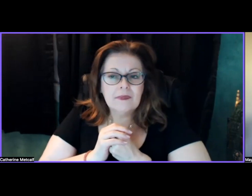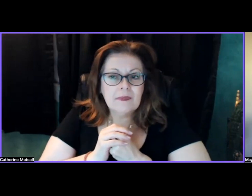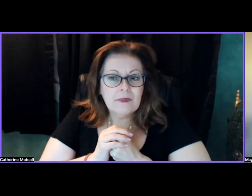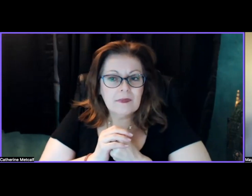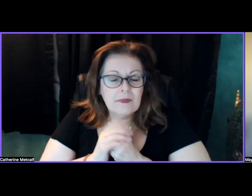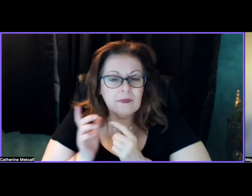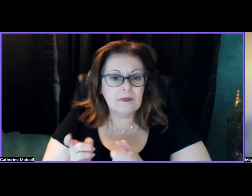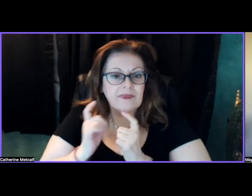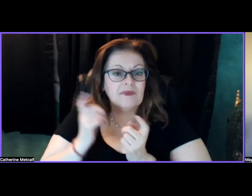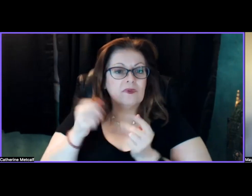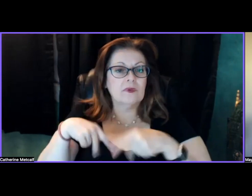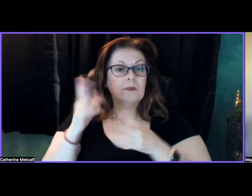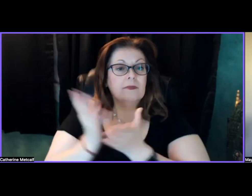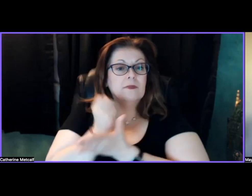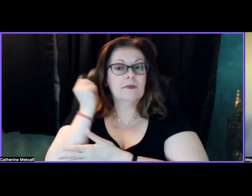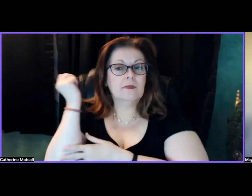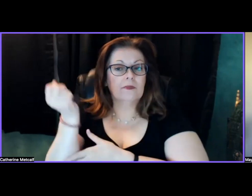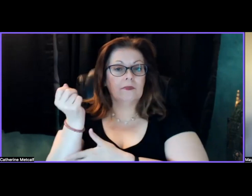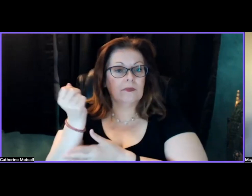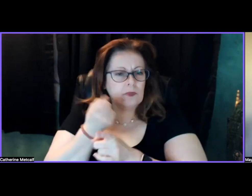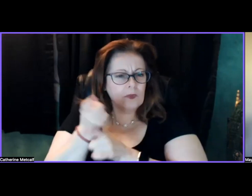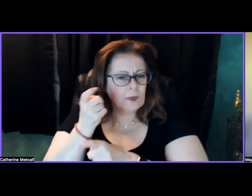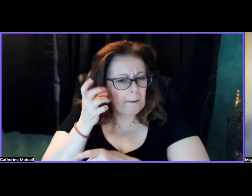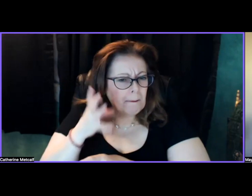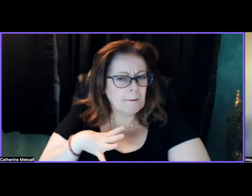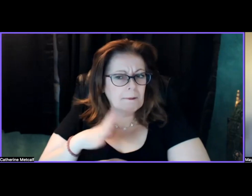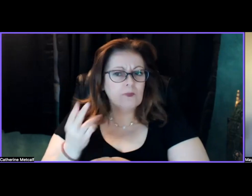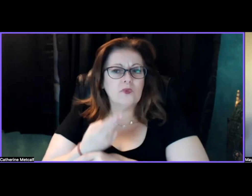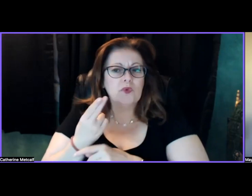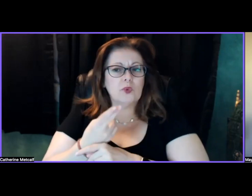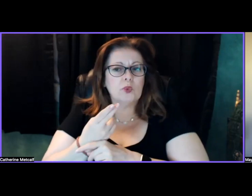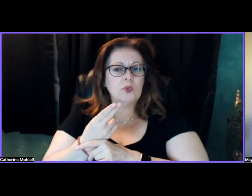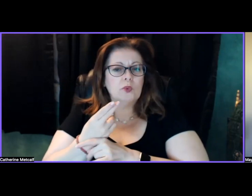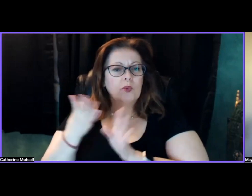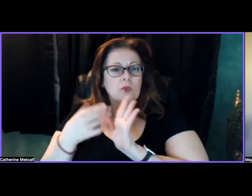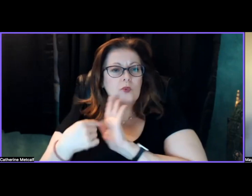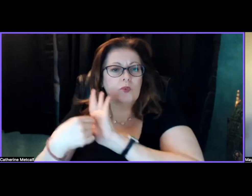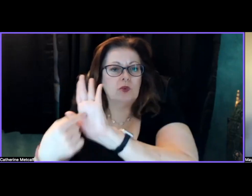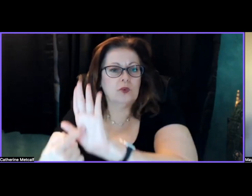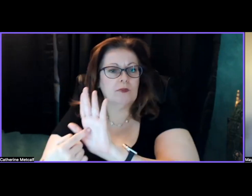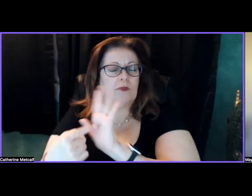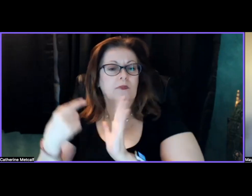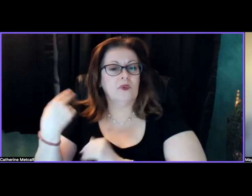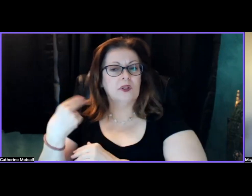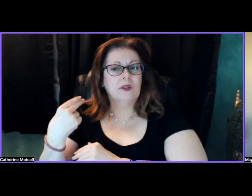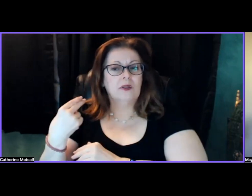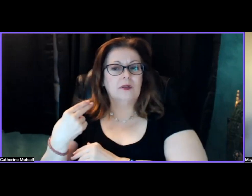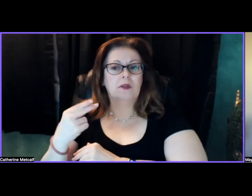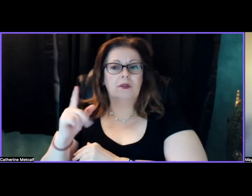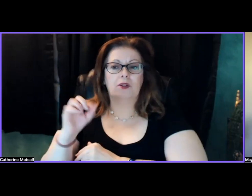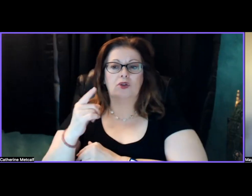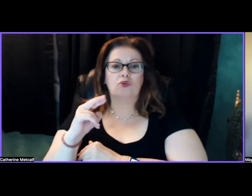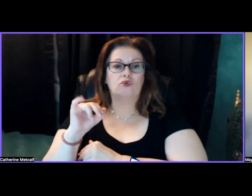given the chance, I'd ruin a man like a monument, use my acrylics to model history into him. I drink tangerine juice, put